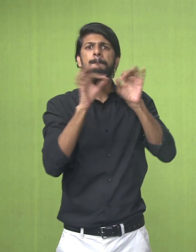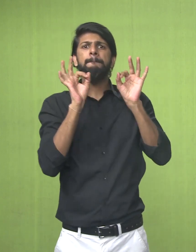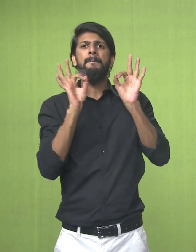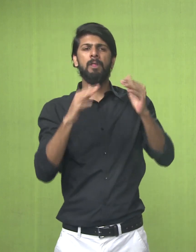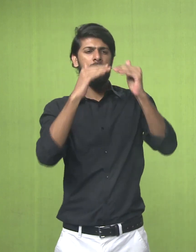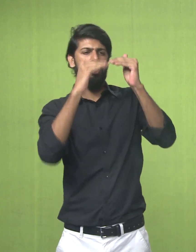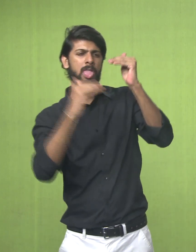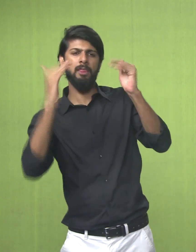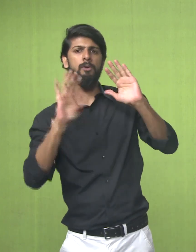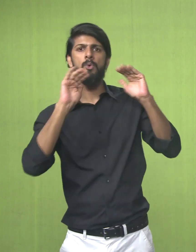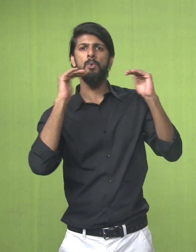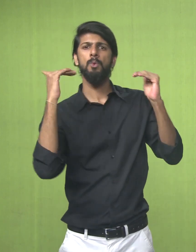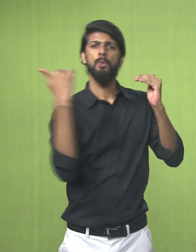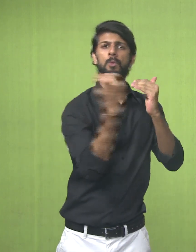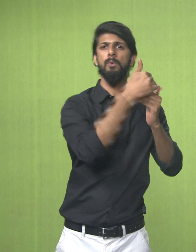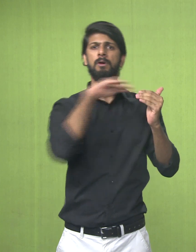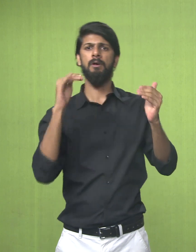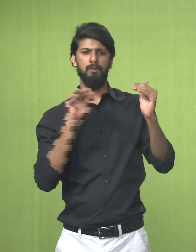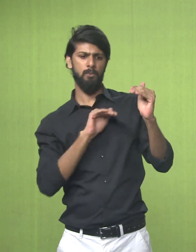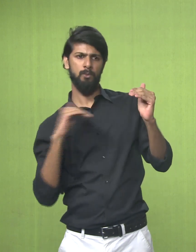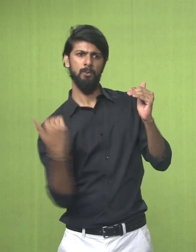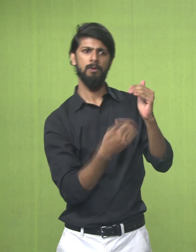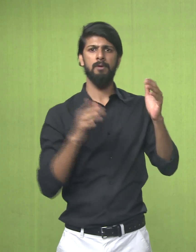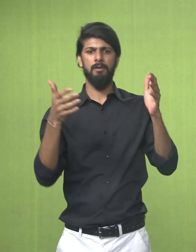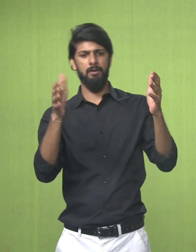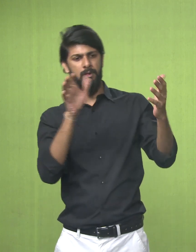and to add a kind of a rhythm to the design.